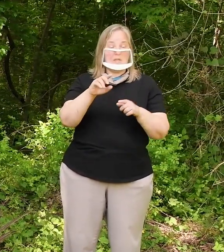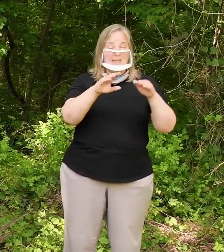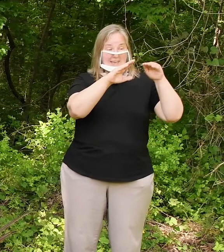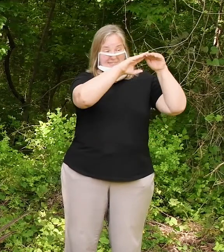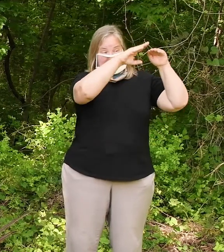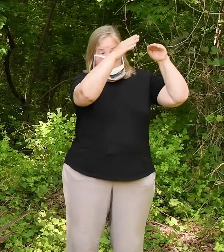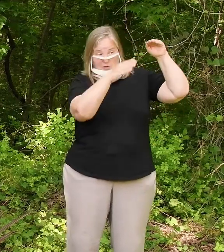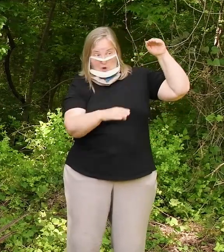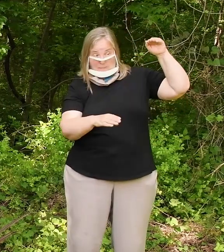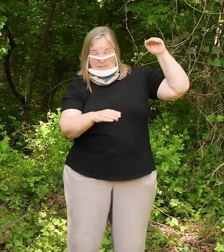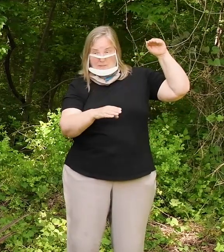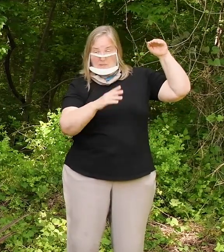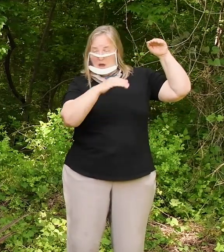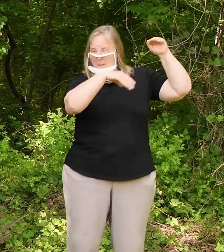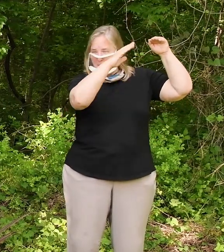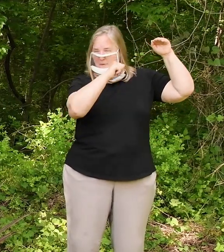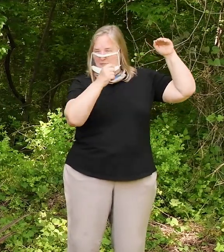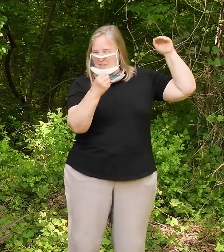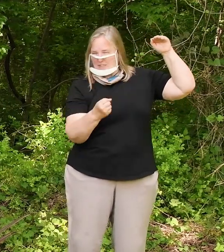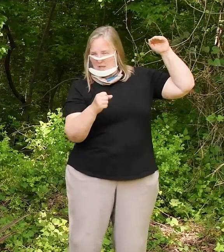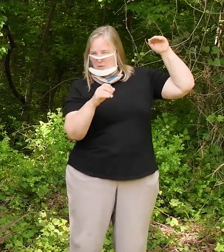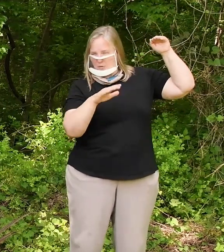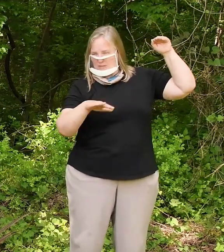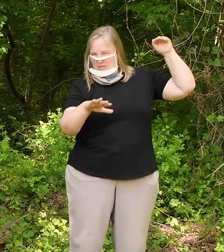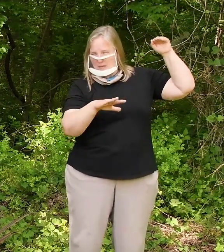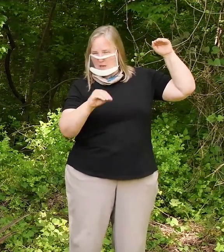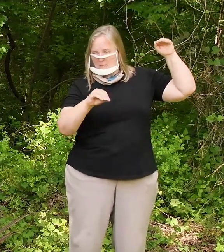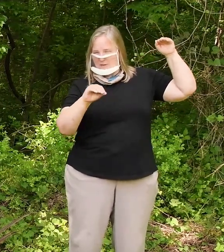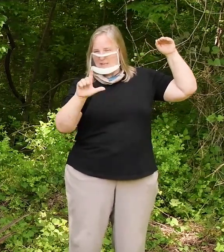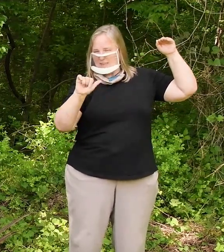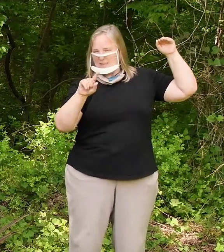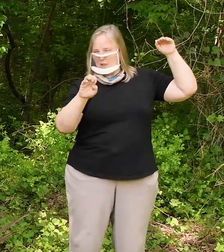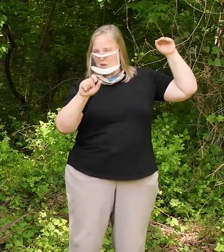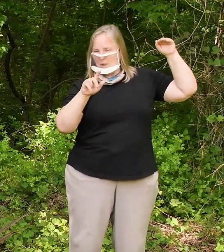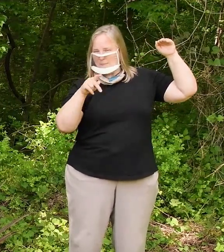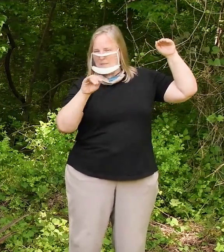escarpment above the southern side of the Little Patuxent River.